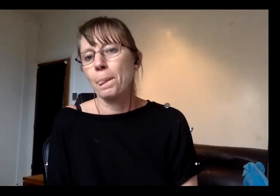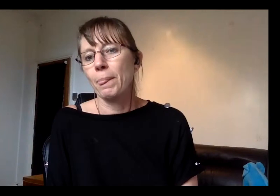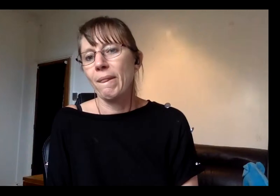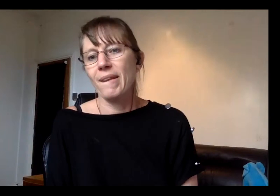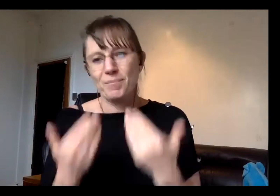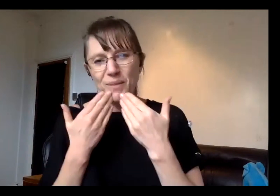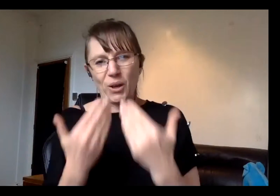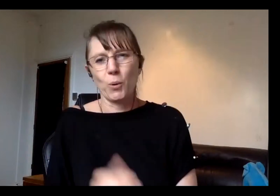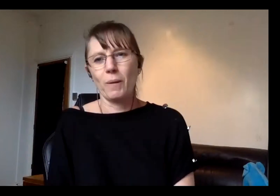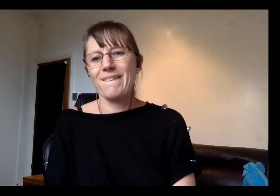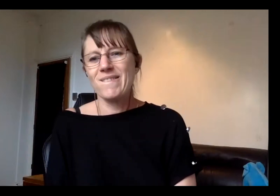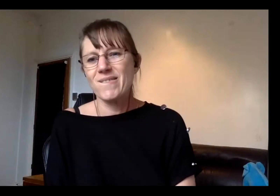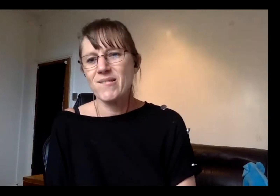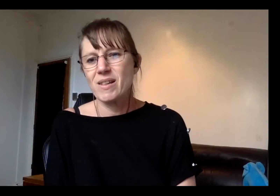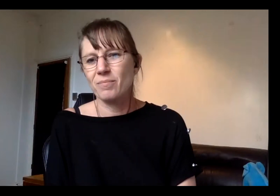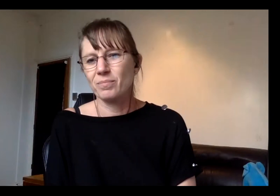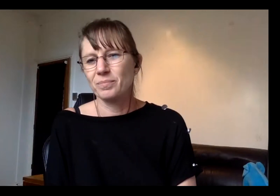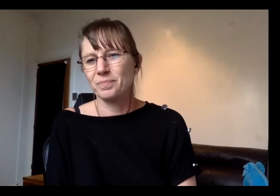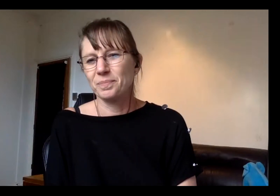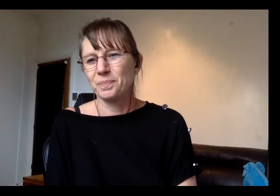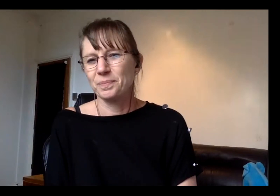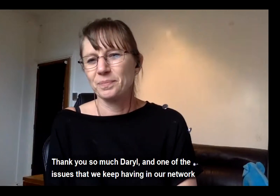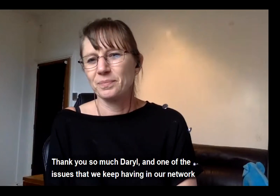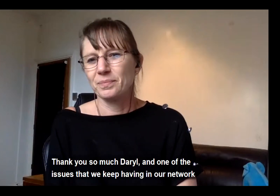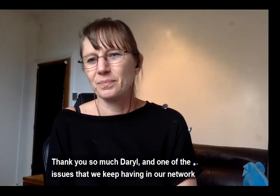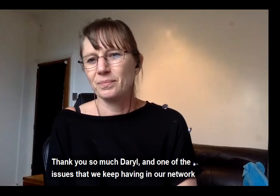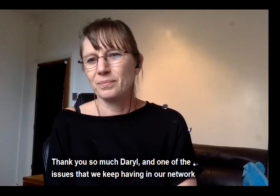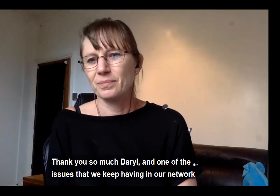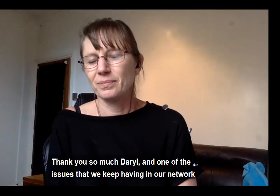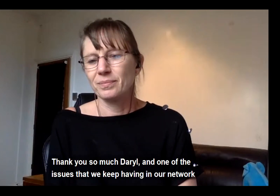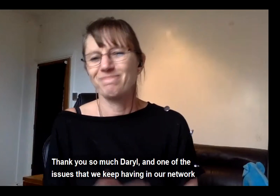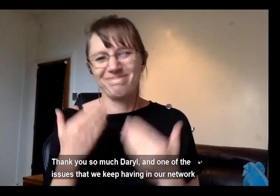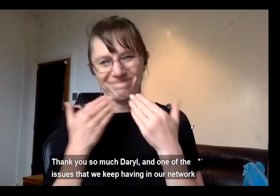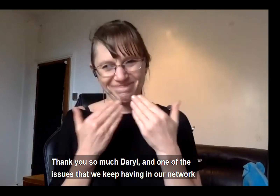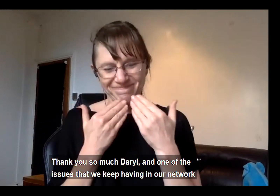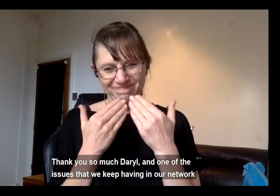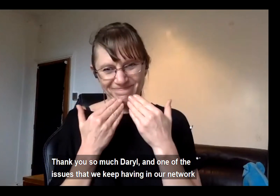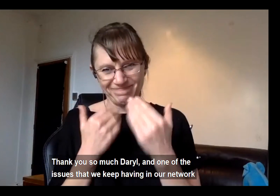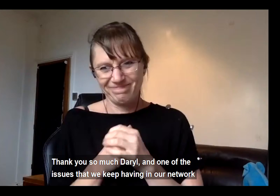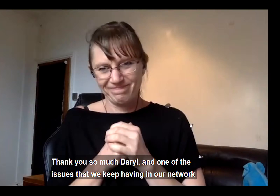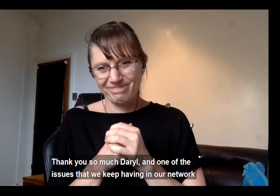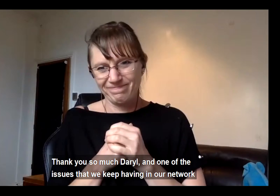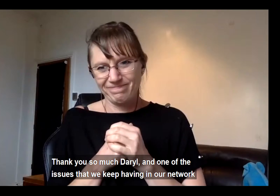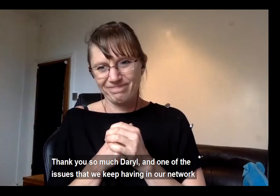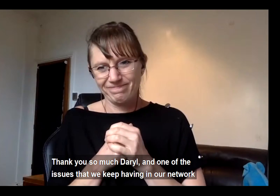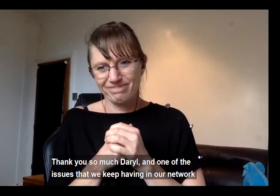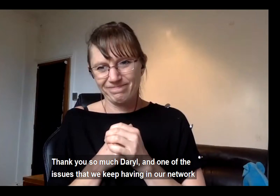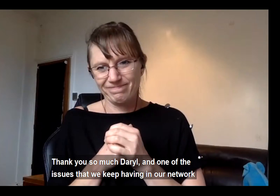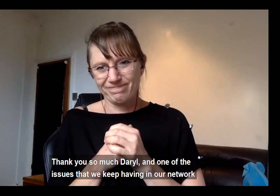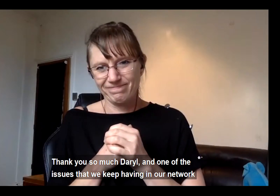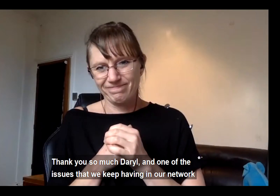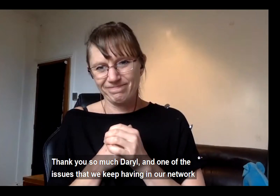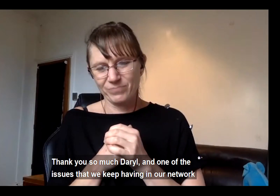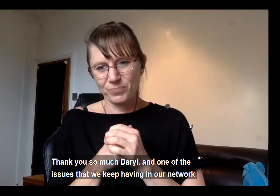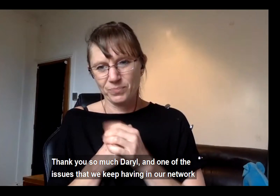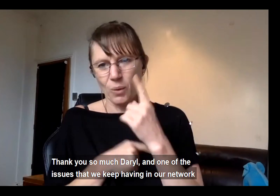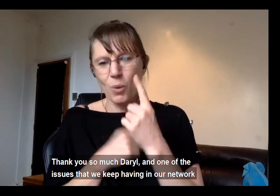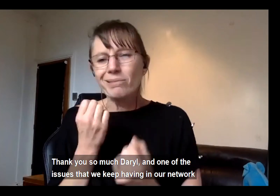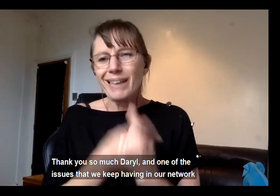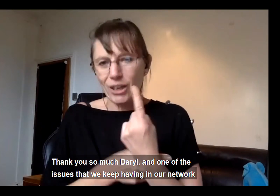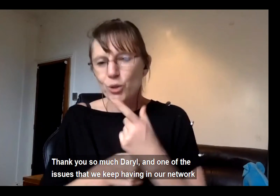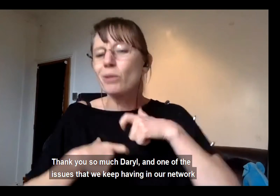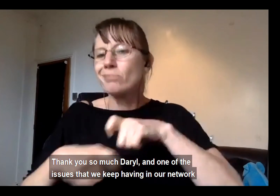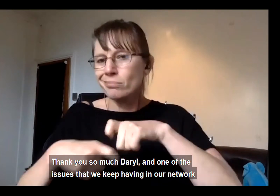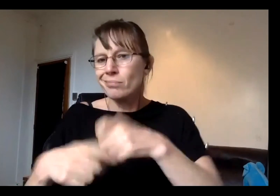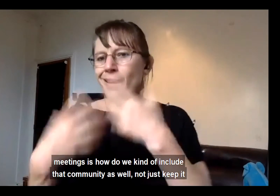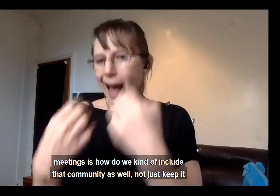Thank you. No, anytime, Todd. Thank you so much, Darryl. And then, Tide, as well, one of the issues that we keep having